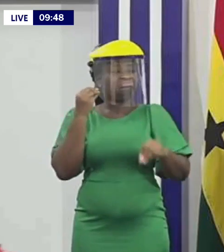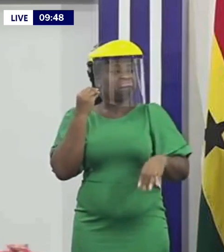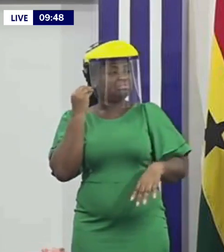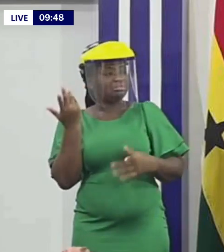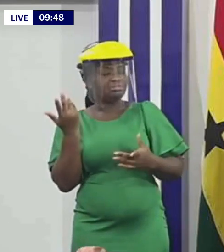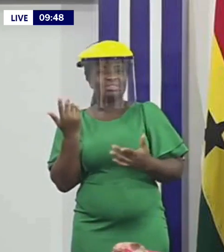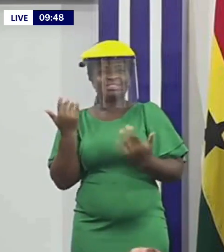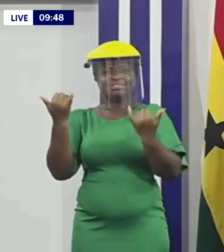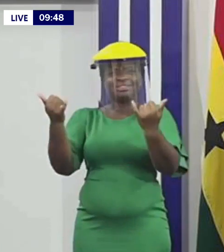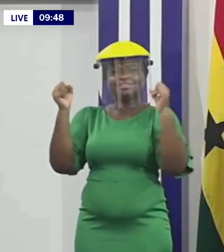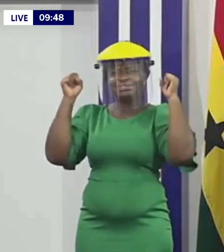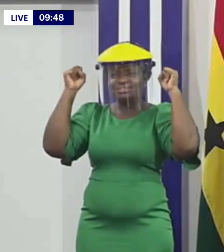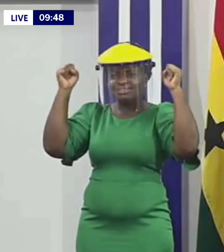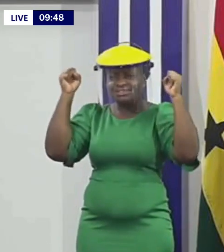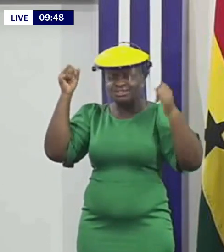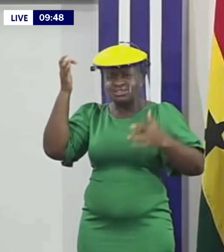The comorbid conditions,